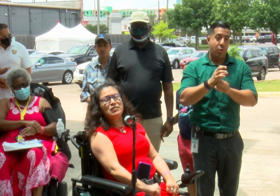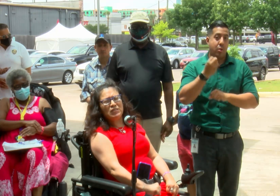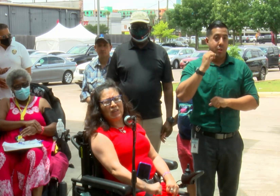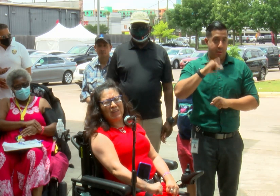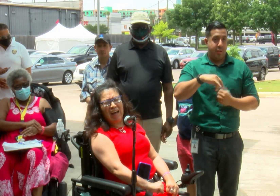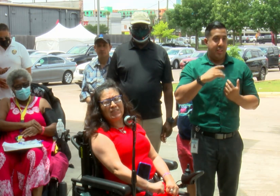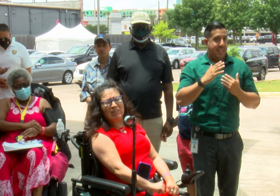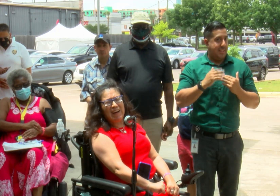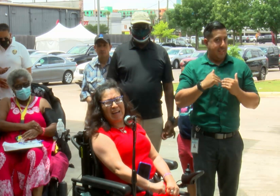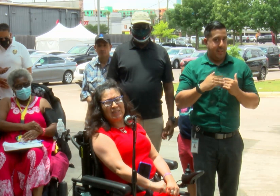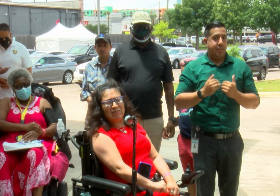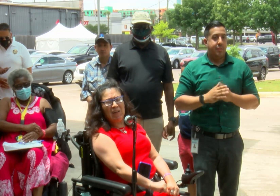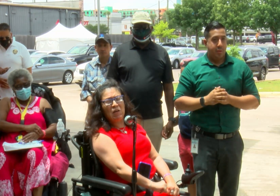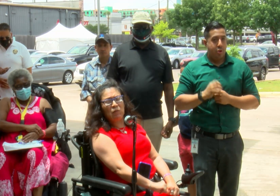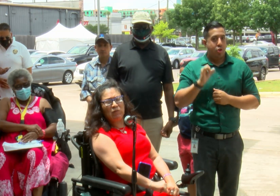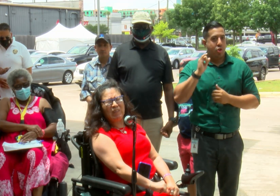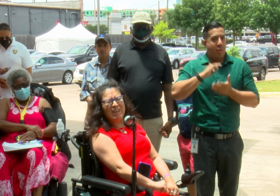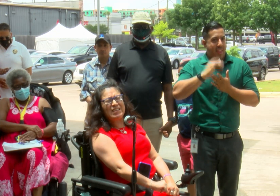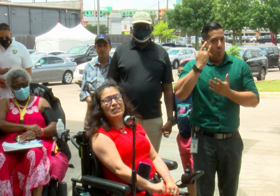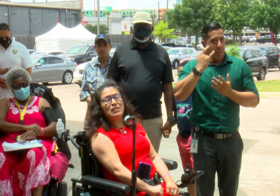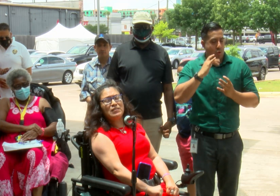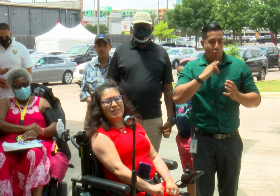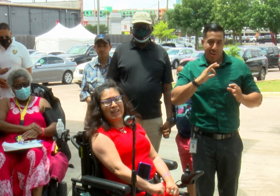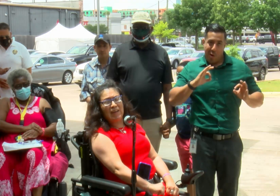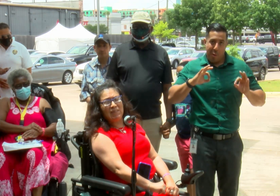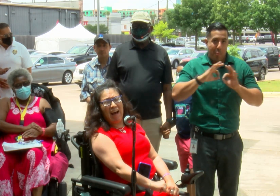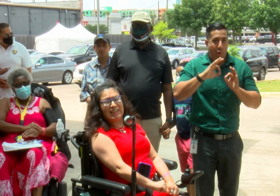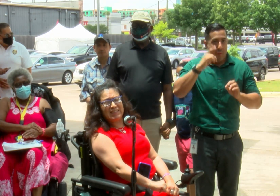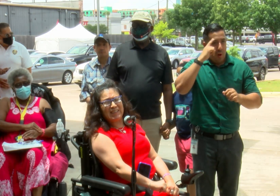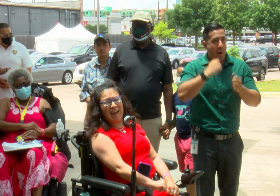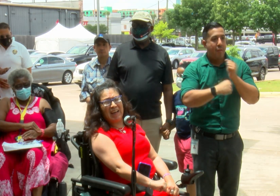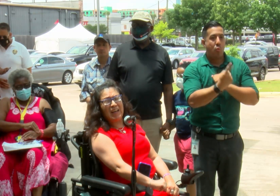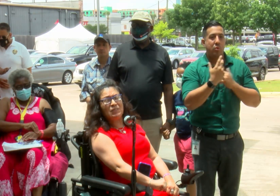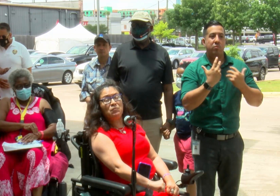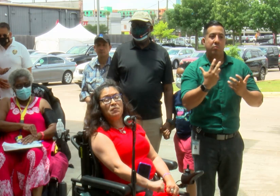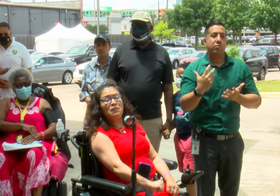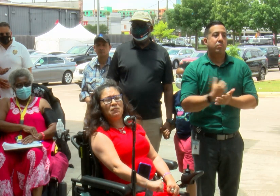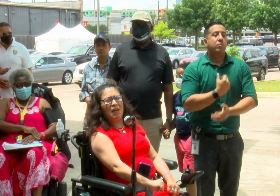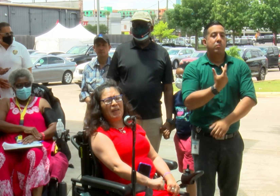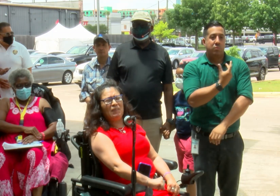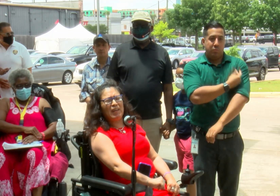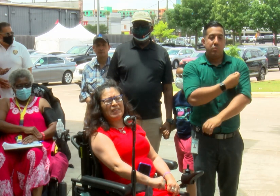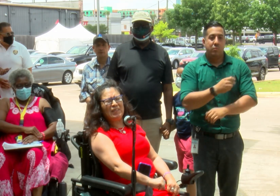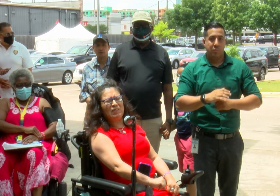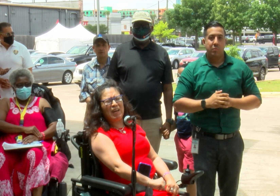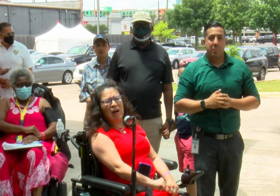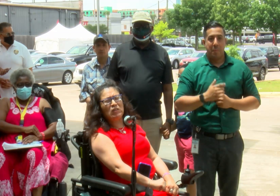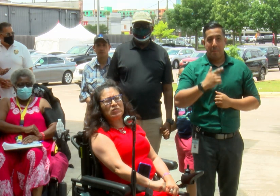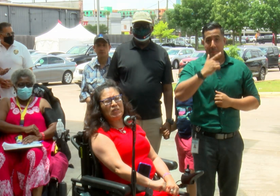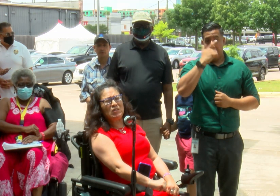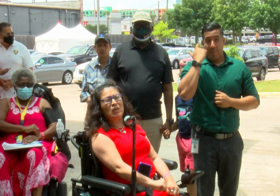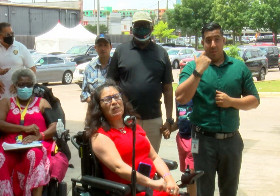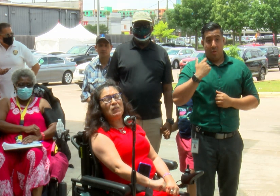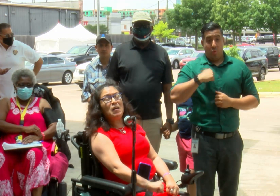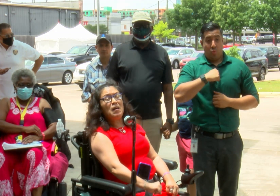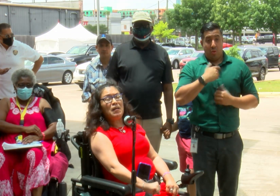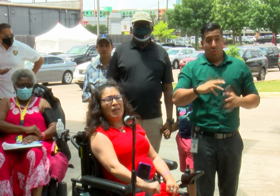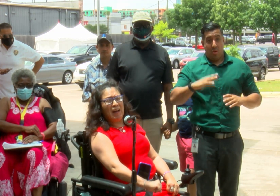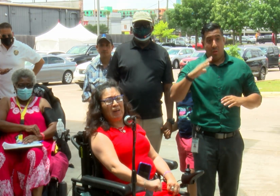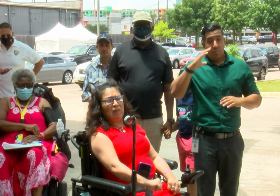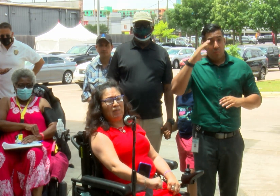Covid-19. So that's why it's very important to get vaccinated, because we also